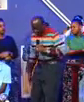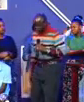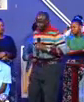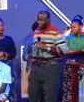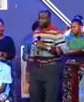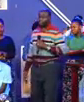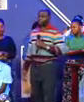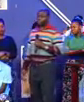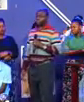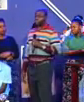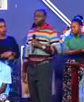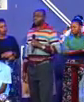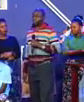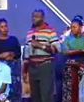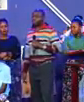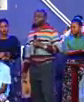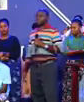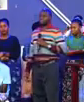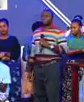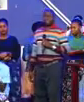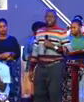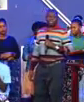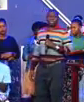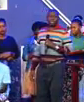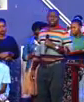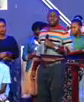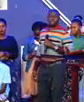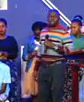Muganzi got a tumor on the ankle.